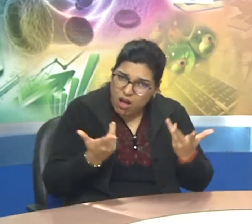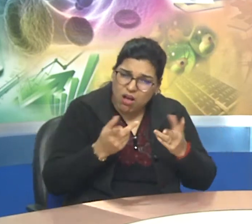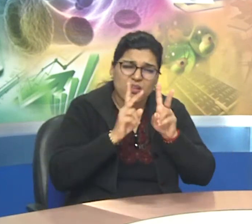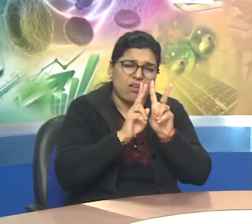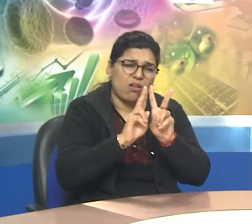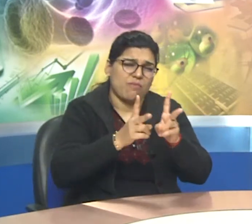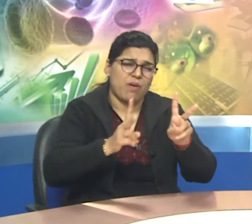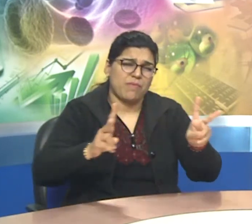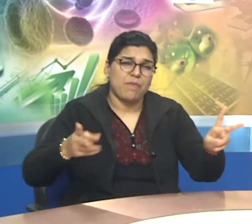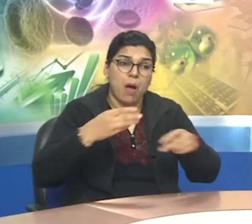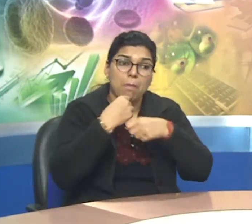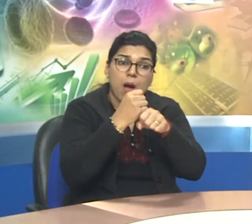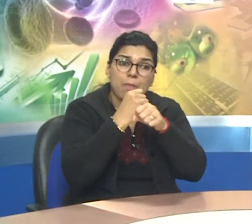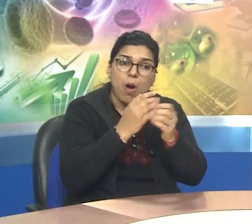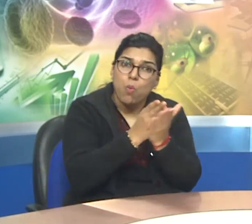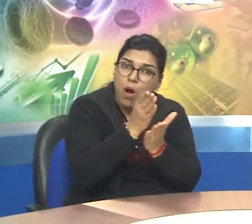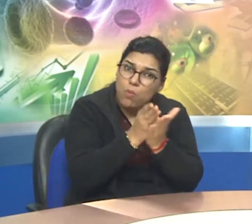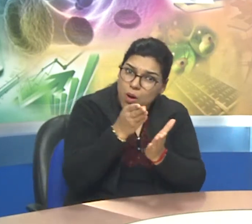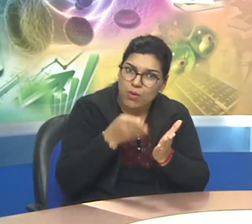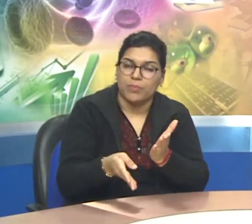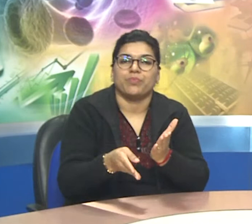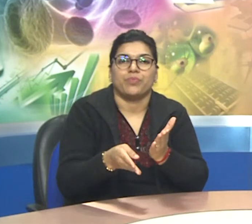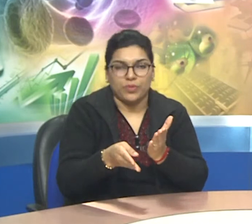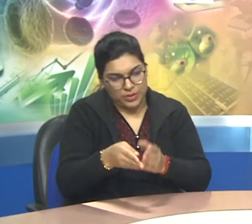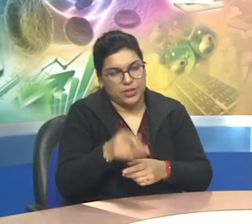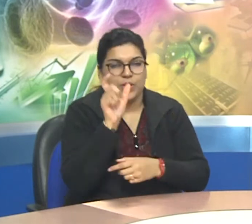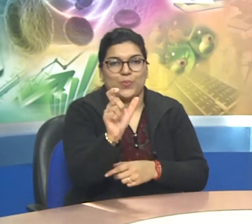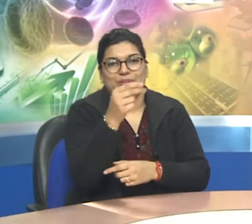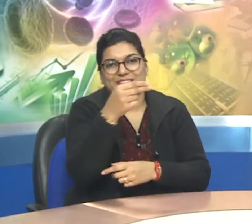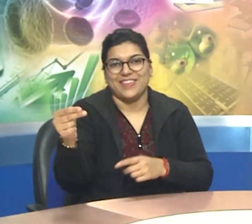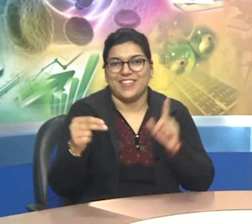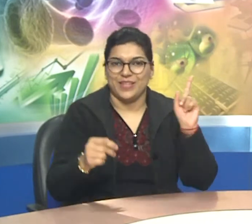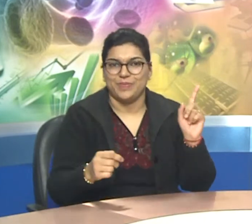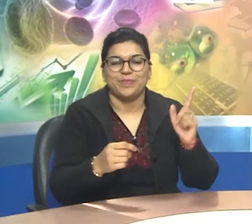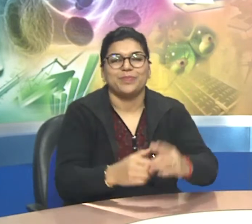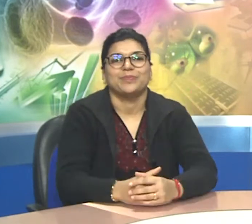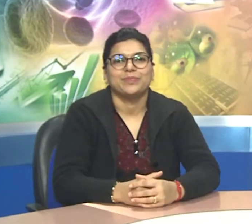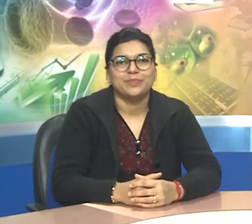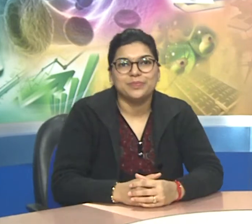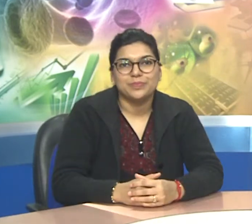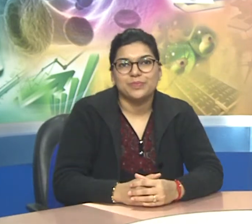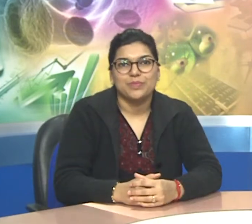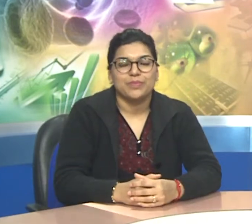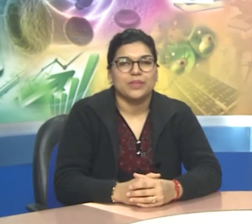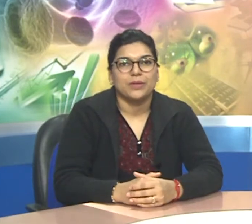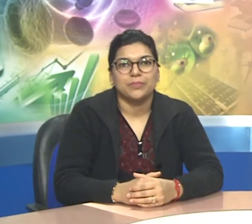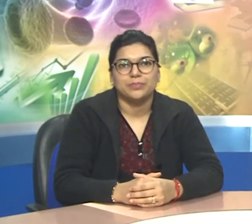foil. So similarly, you can see many items around us.